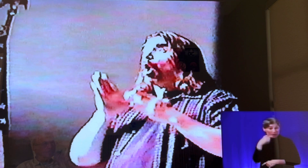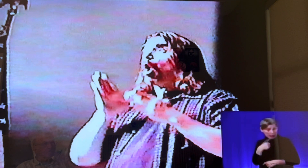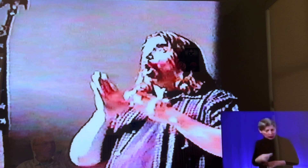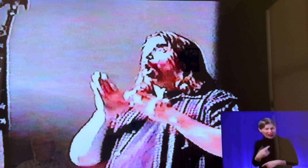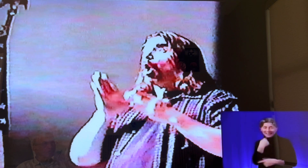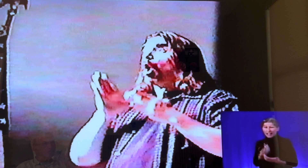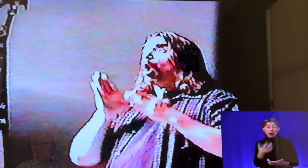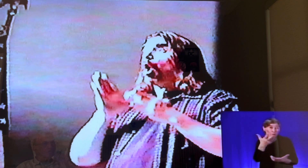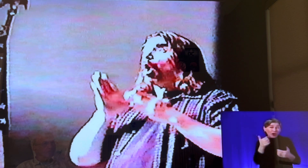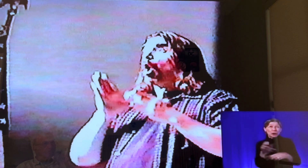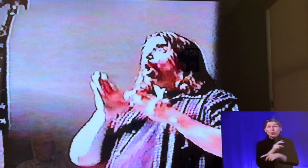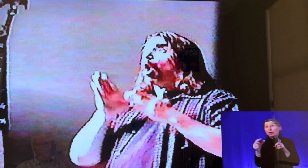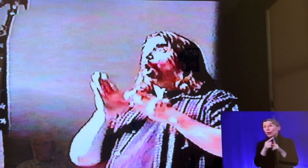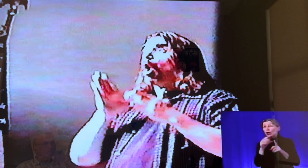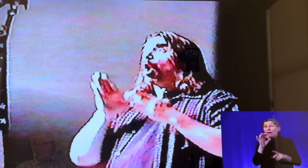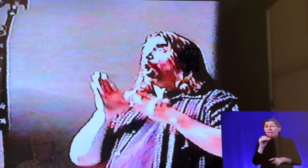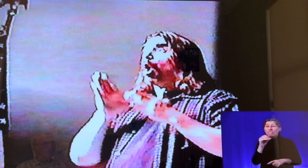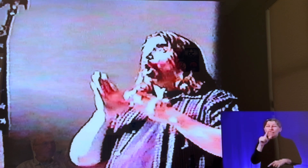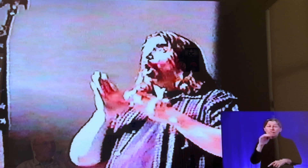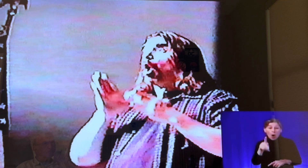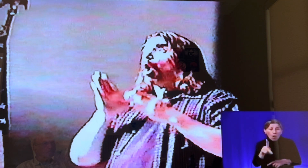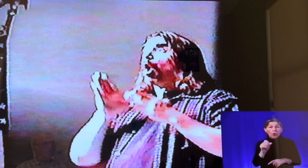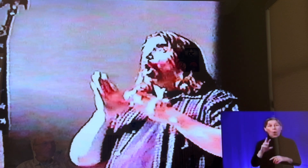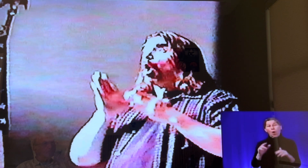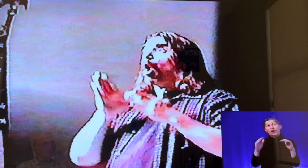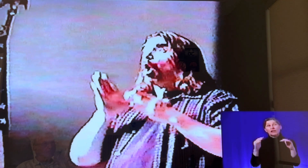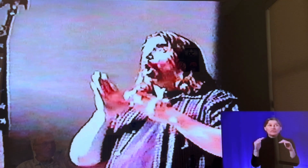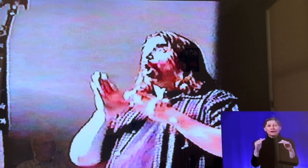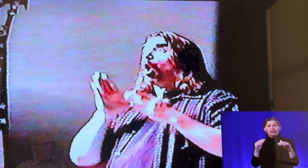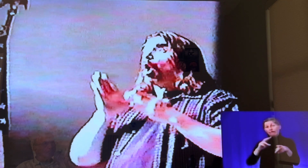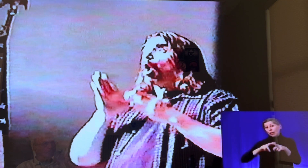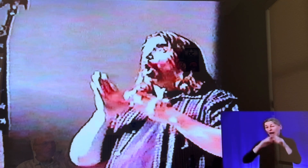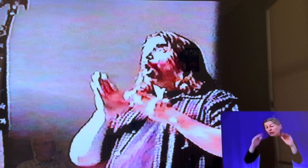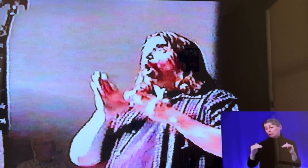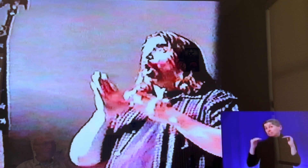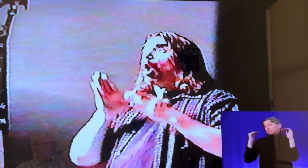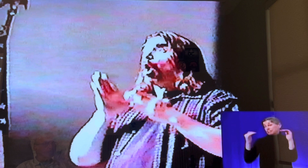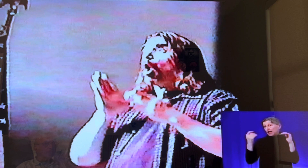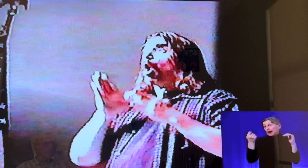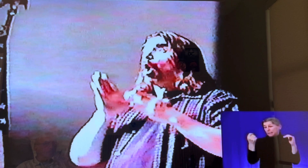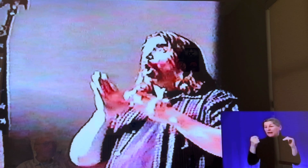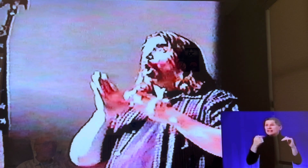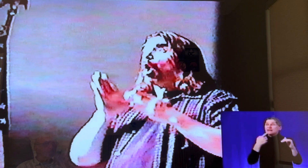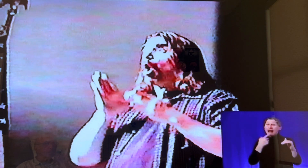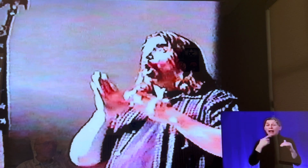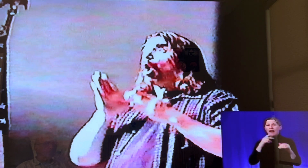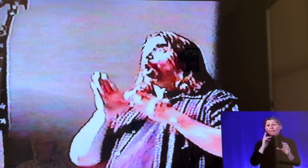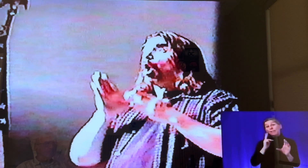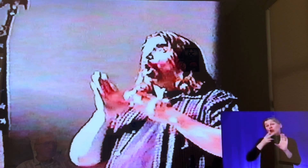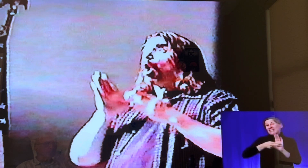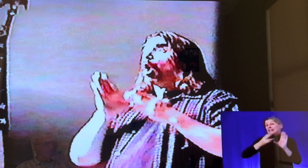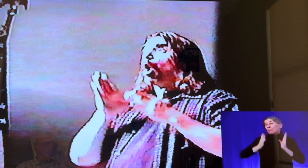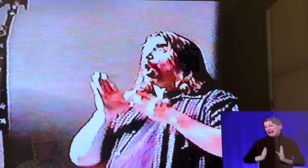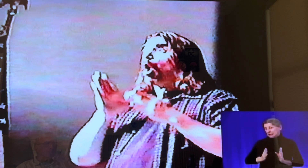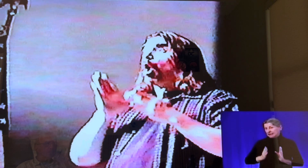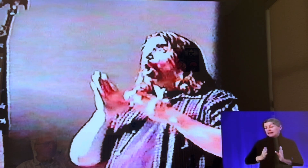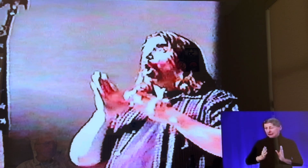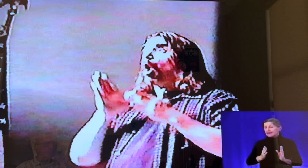folks? Or do you want to take it up a notch, a register, and use the word participant? He looks like kind of a